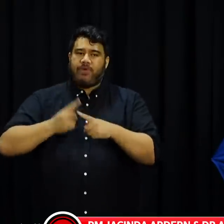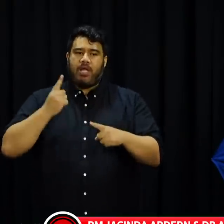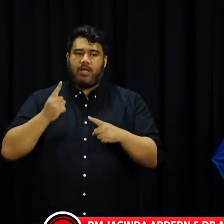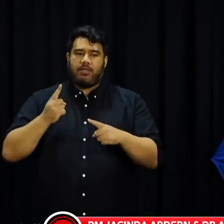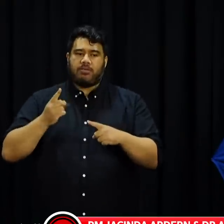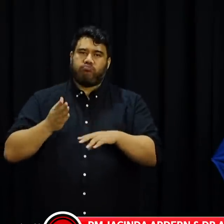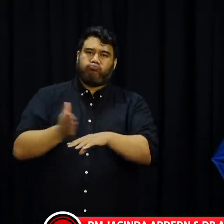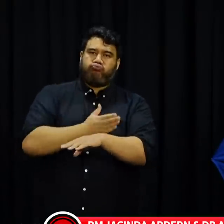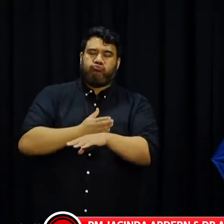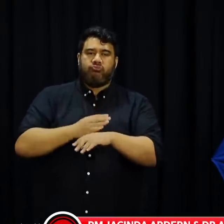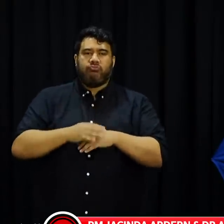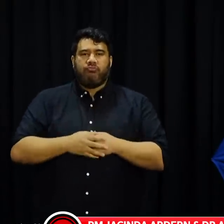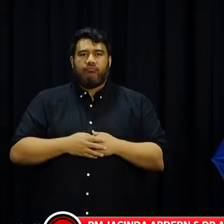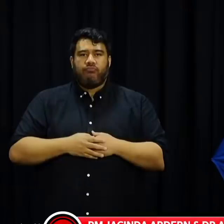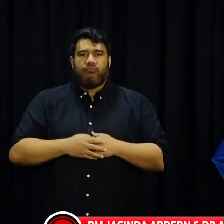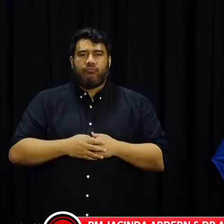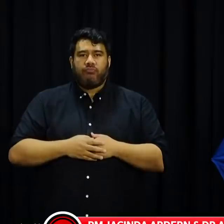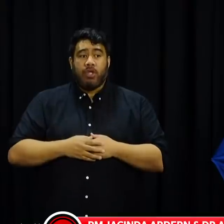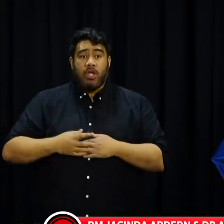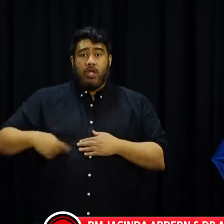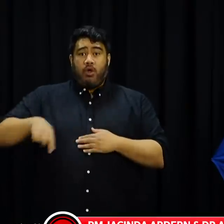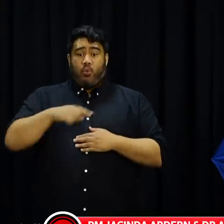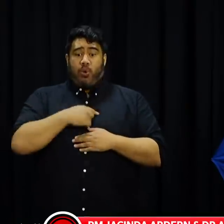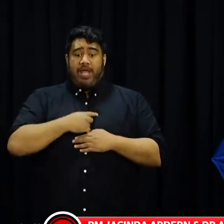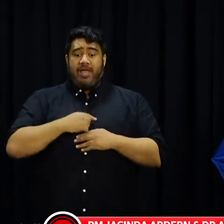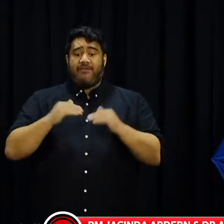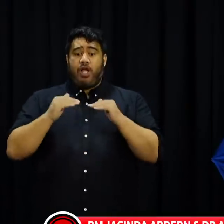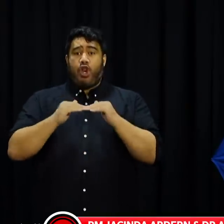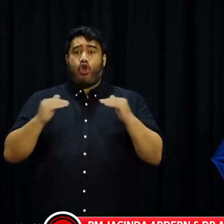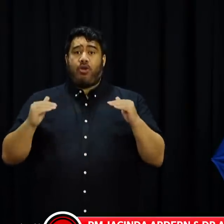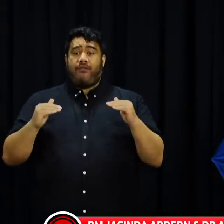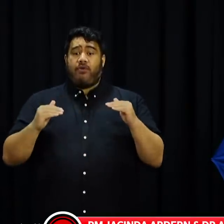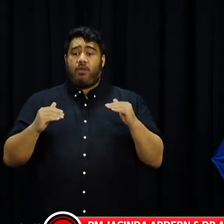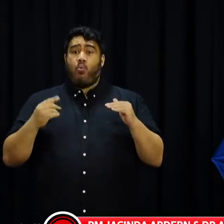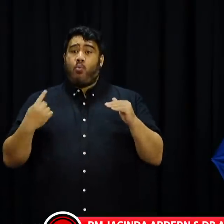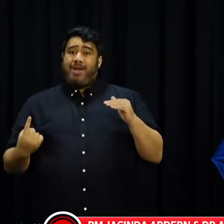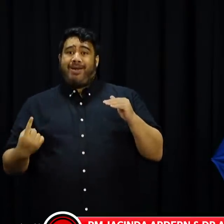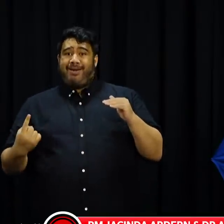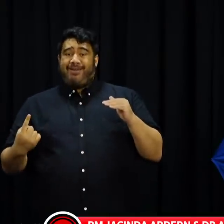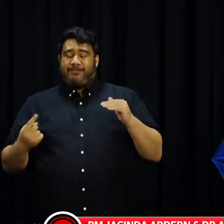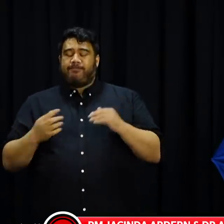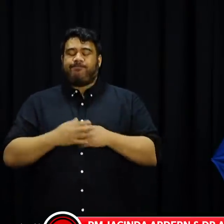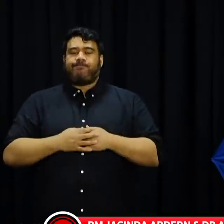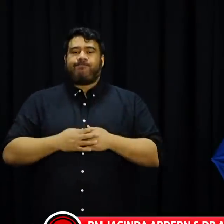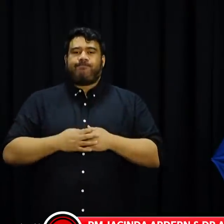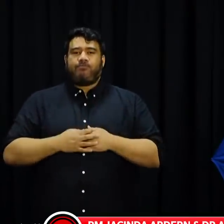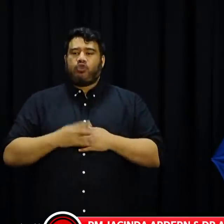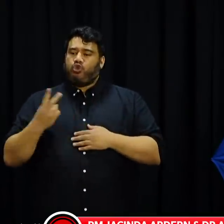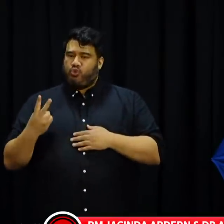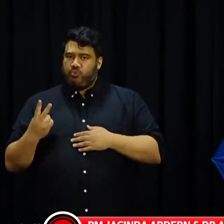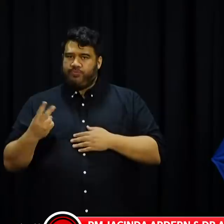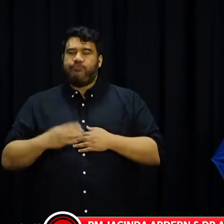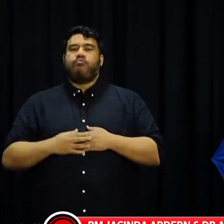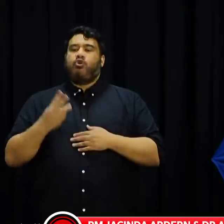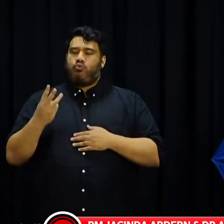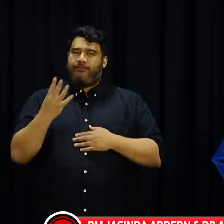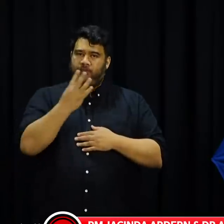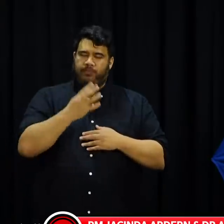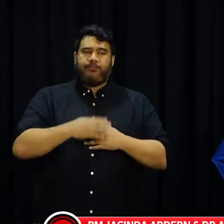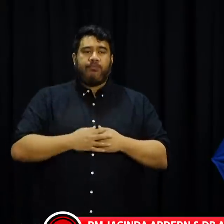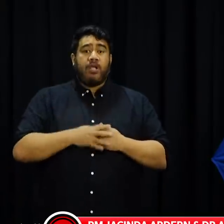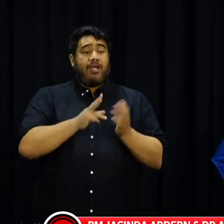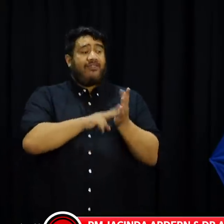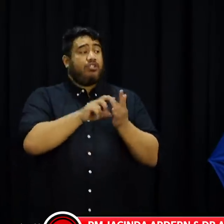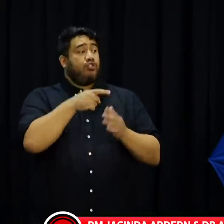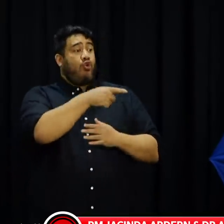level of alert level that we are implementing here in New Zealand was not implemented in Victoria till some weeks after their first cases reappeared in